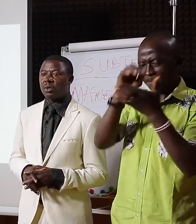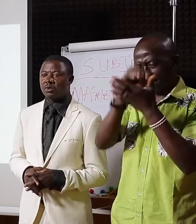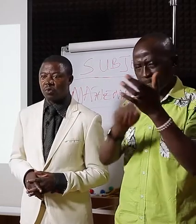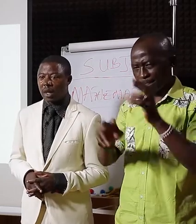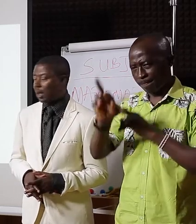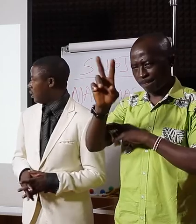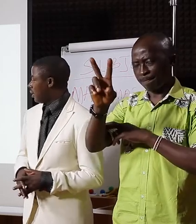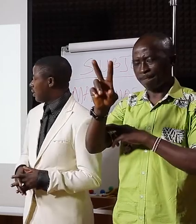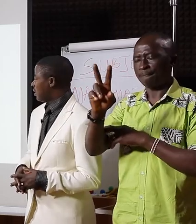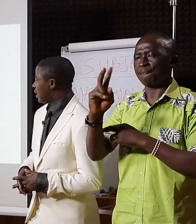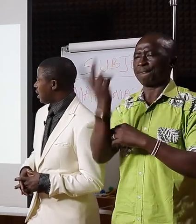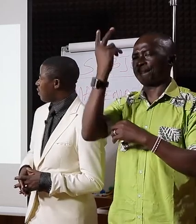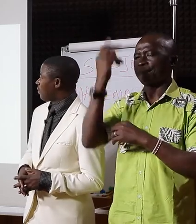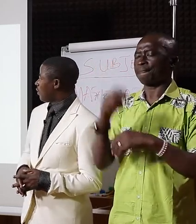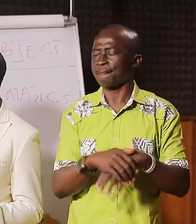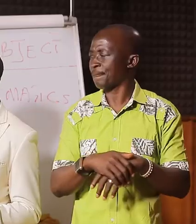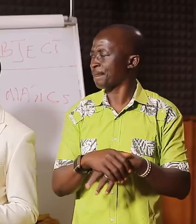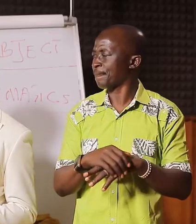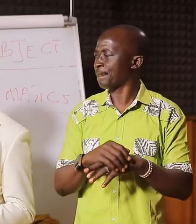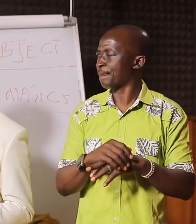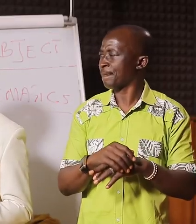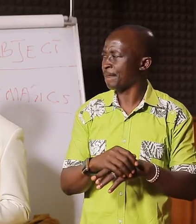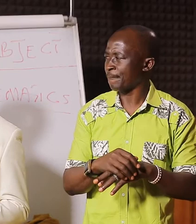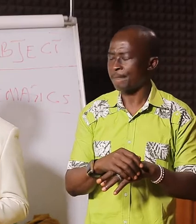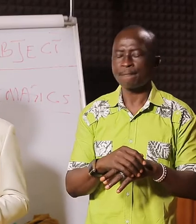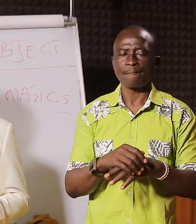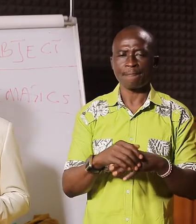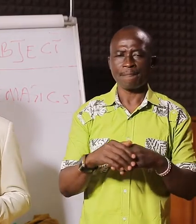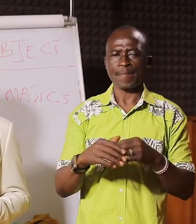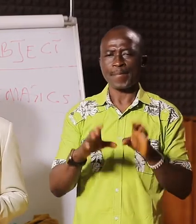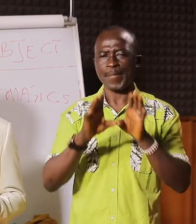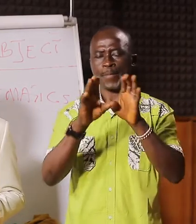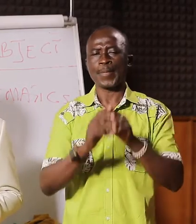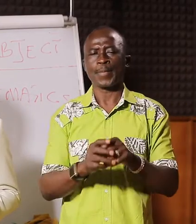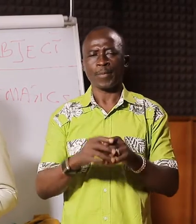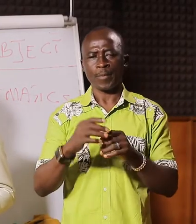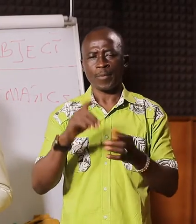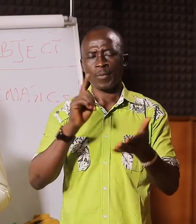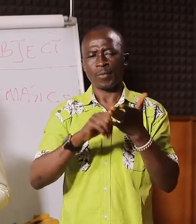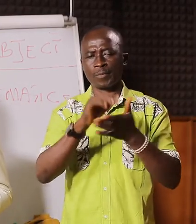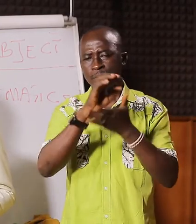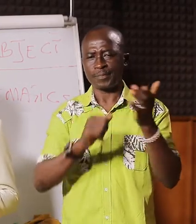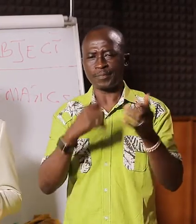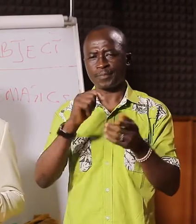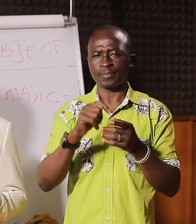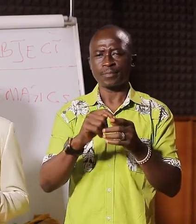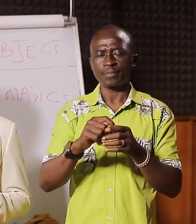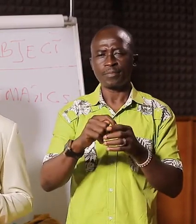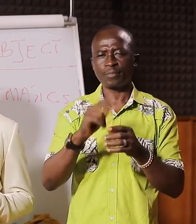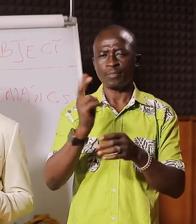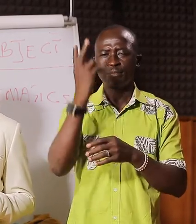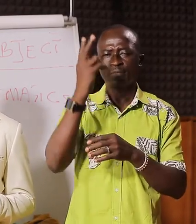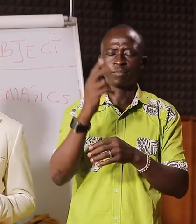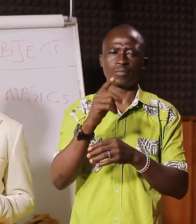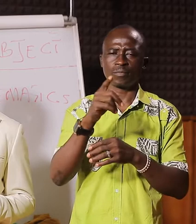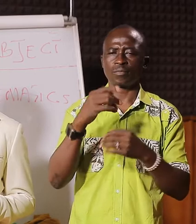2 square. Now simplifying further, for us to remove the square root sign, we need to